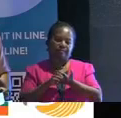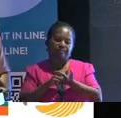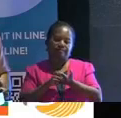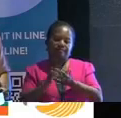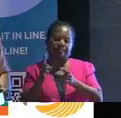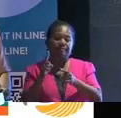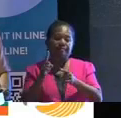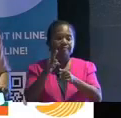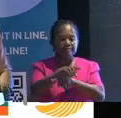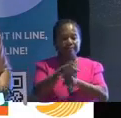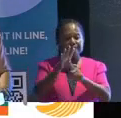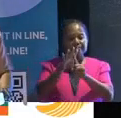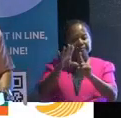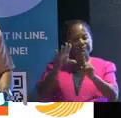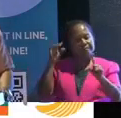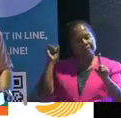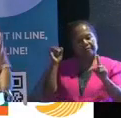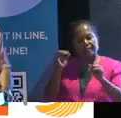Going back to our example,